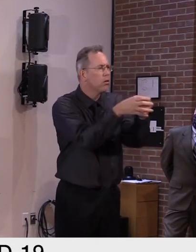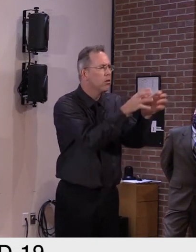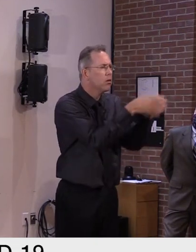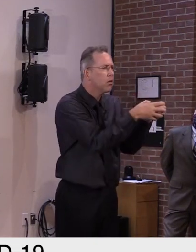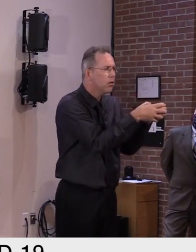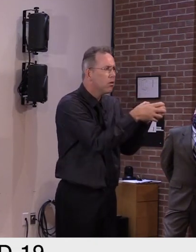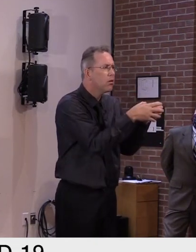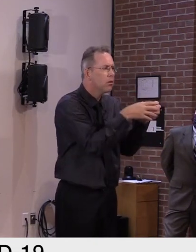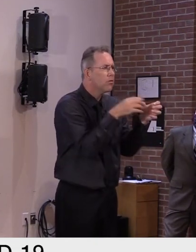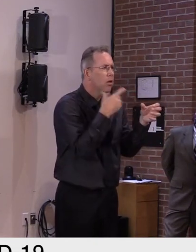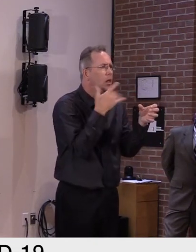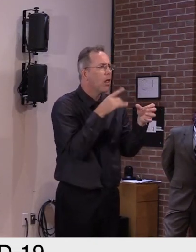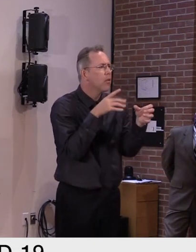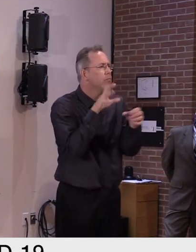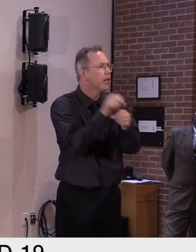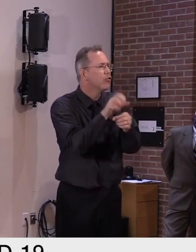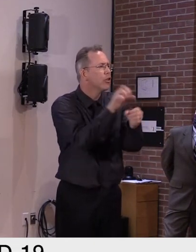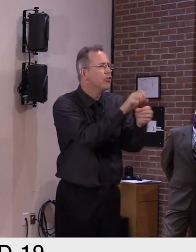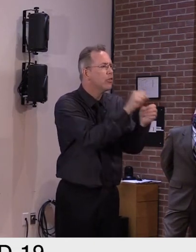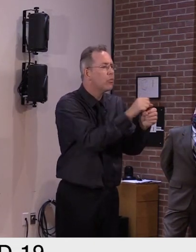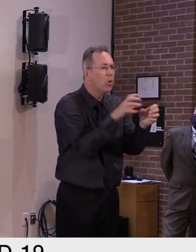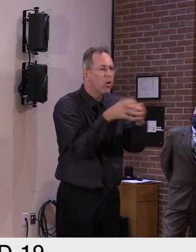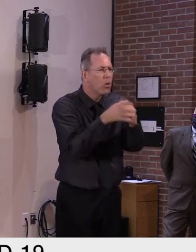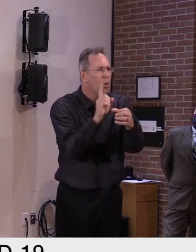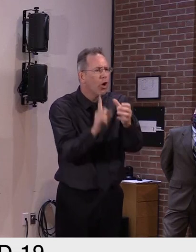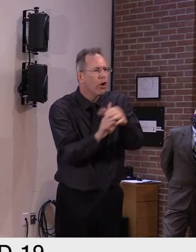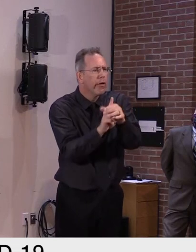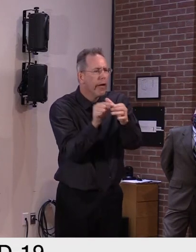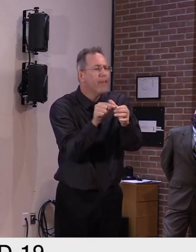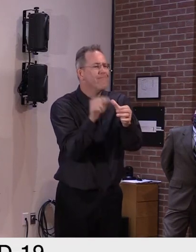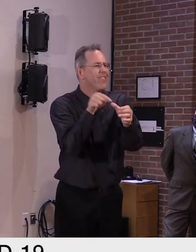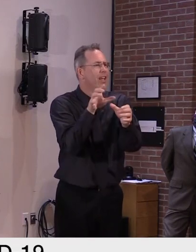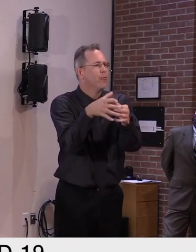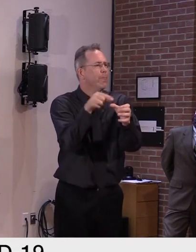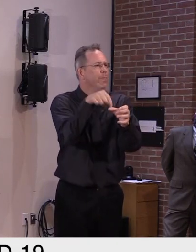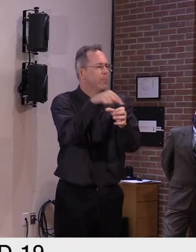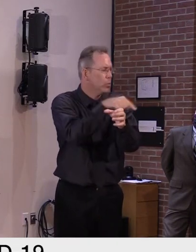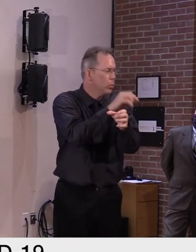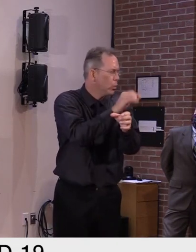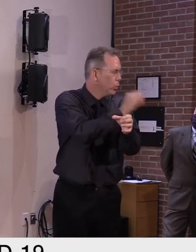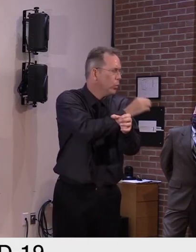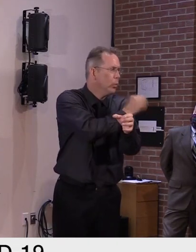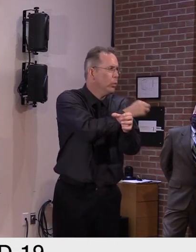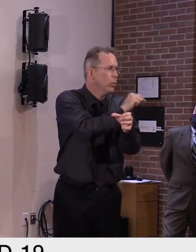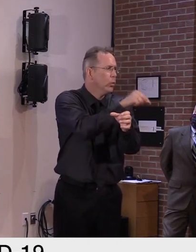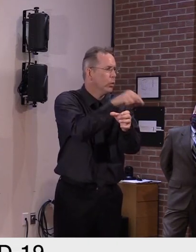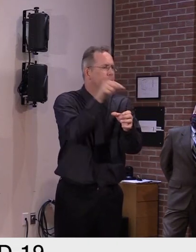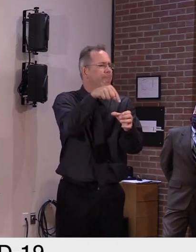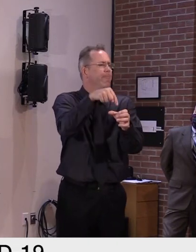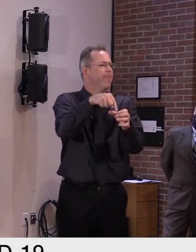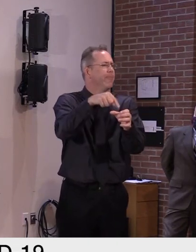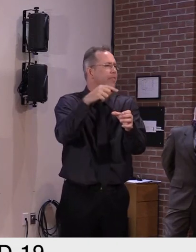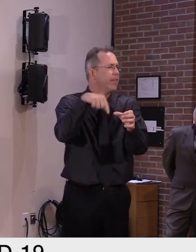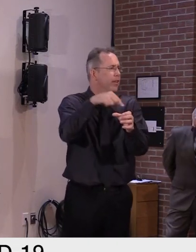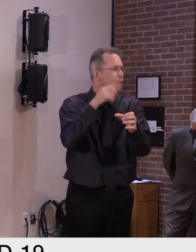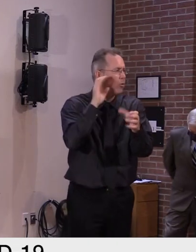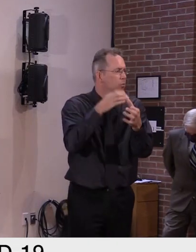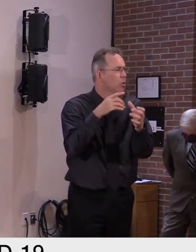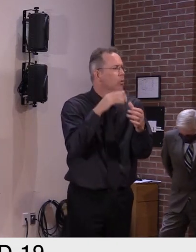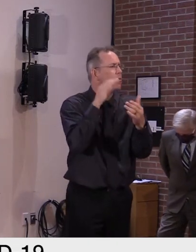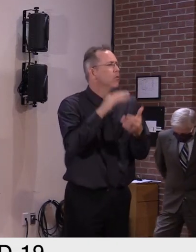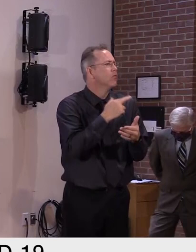understand who was most at risk and what that meant for the school at large. And make sure that the